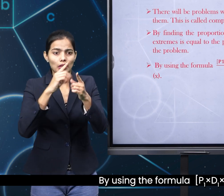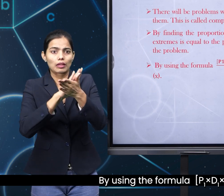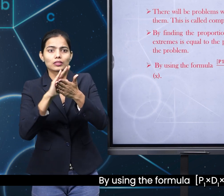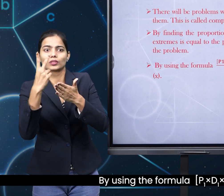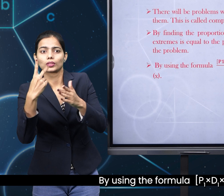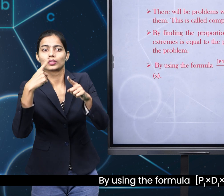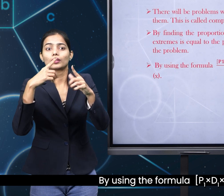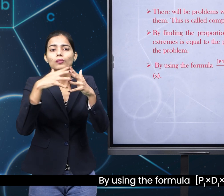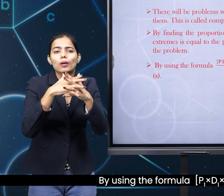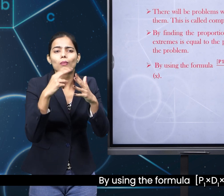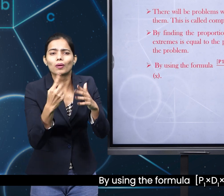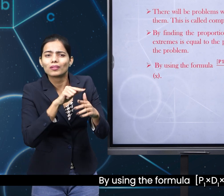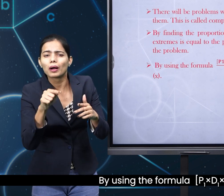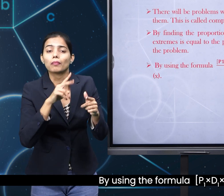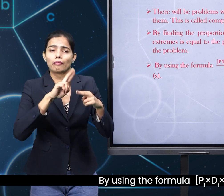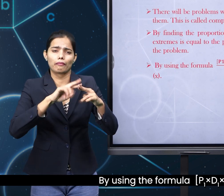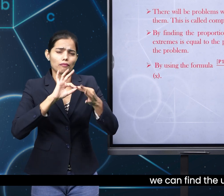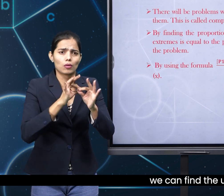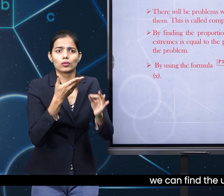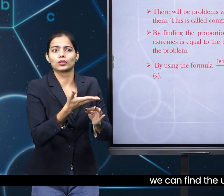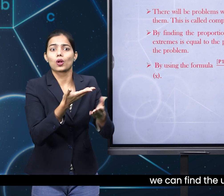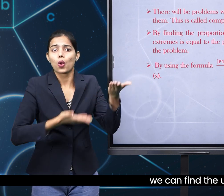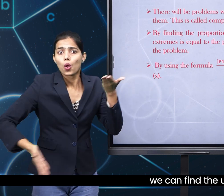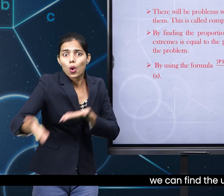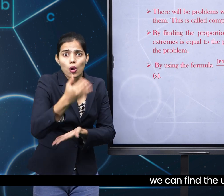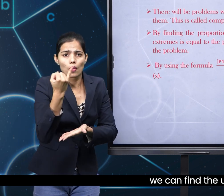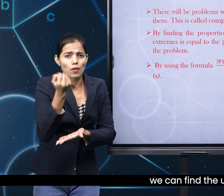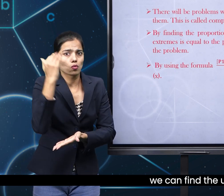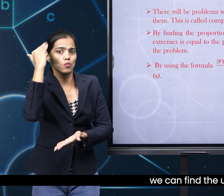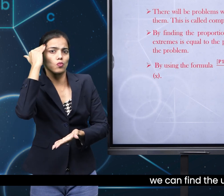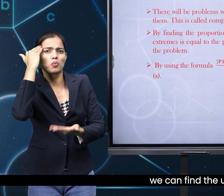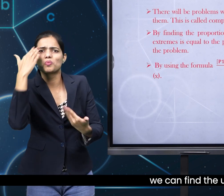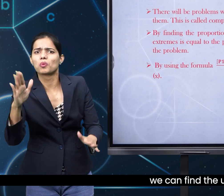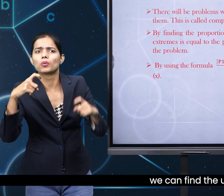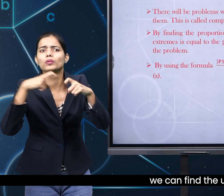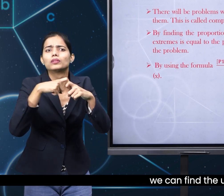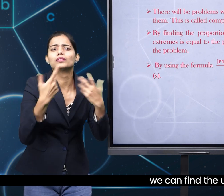D2 into H2 by W2, we can find the unknown x.